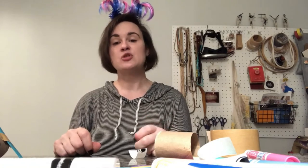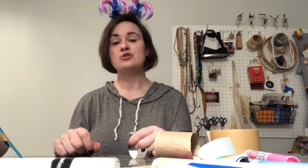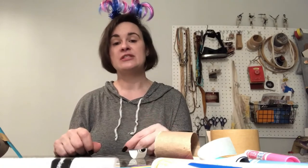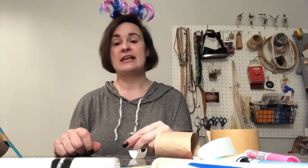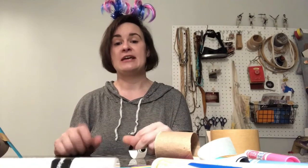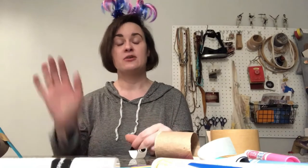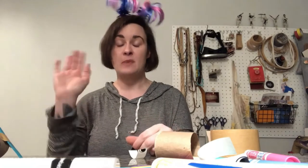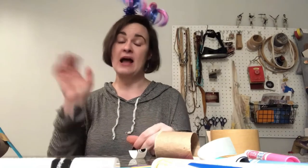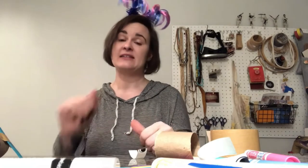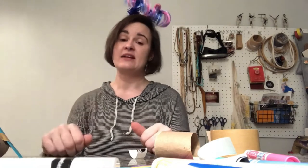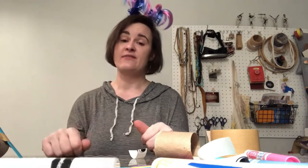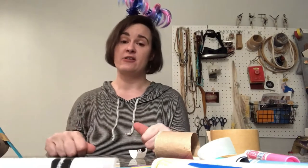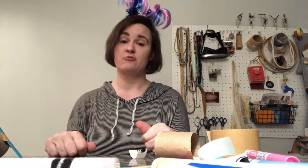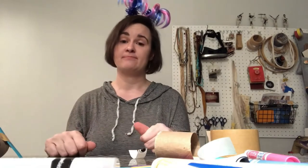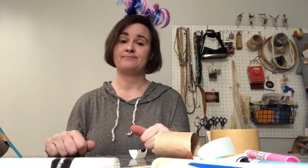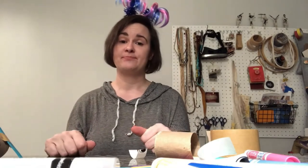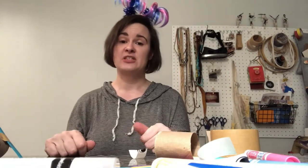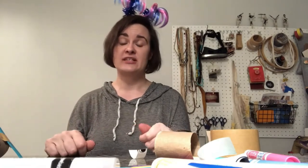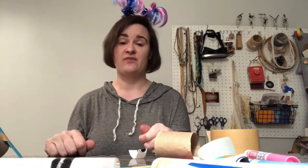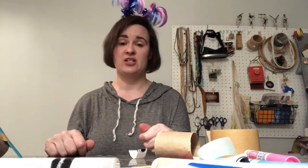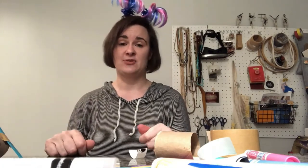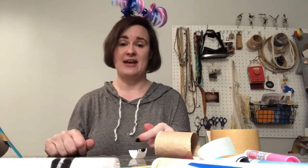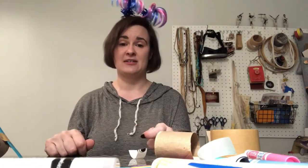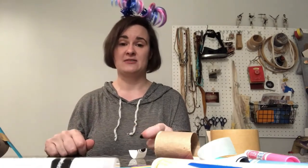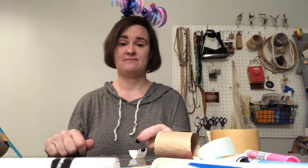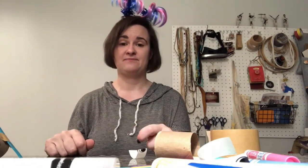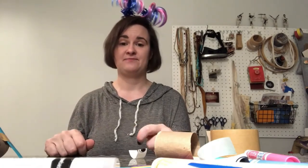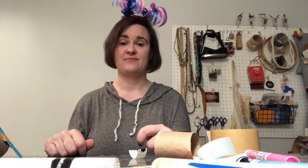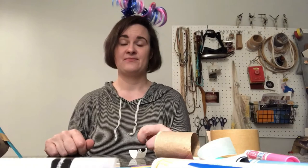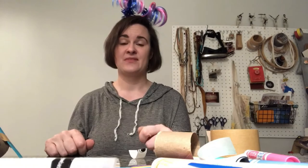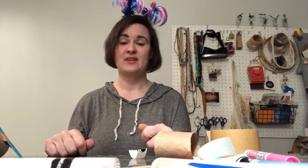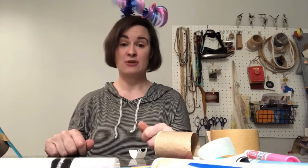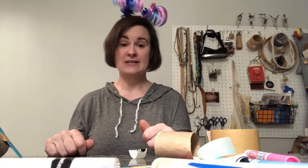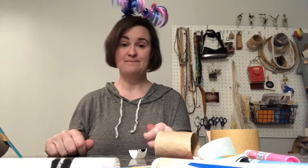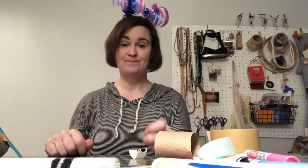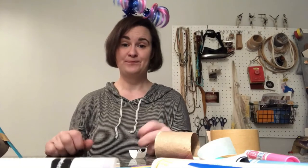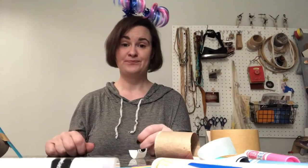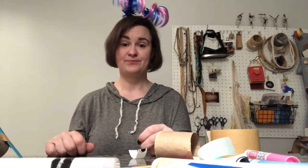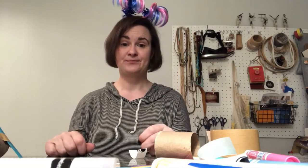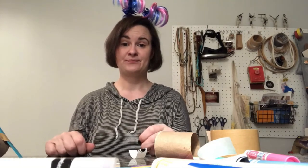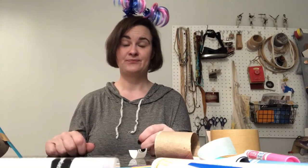you say goodbye instead of hello. So let's finish with that. Ready?